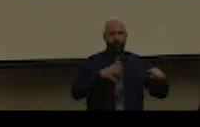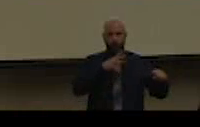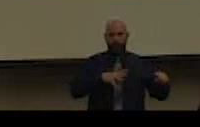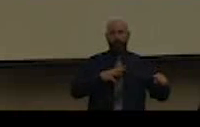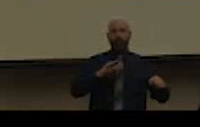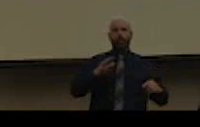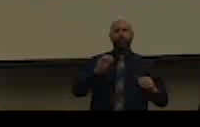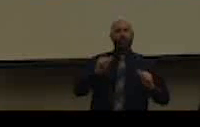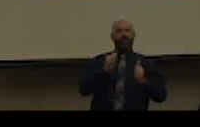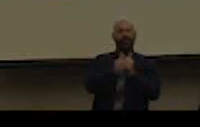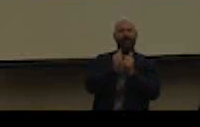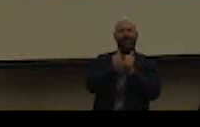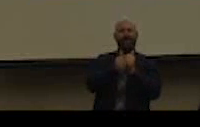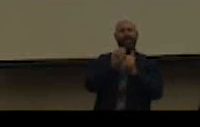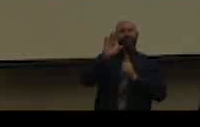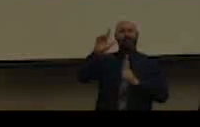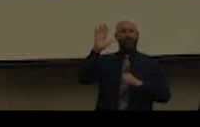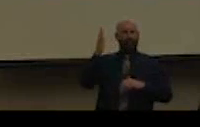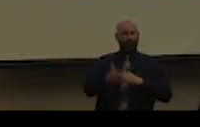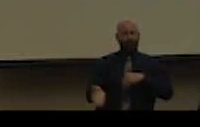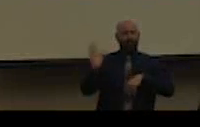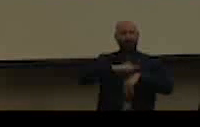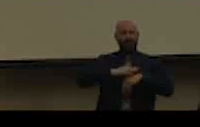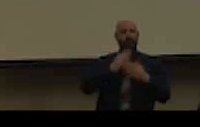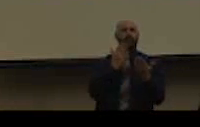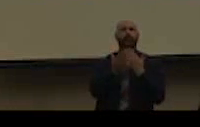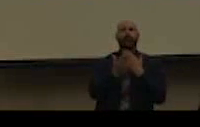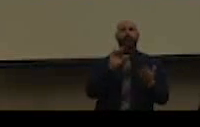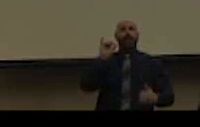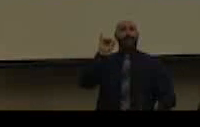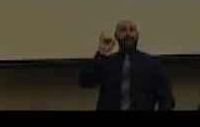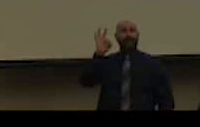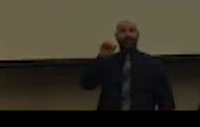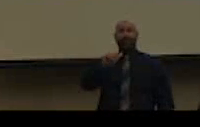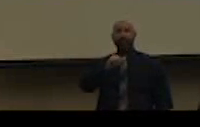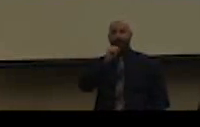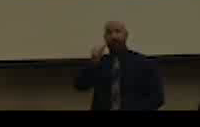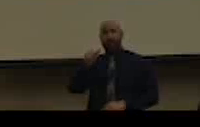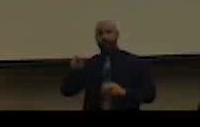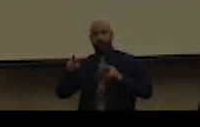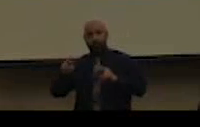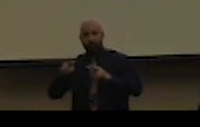and twice on Sunday. It doesn't matter unless they're enforced. Well, the